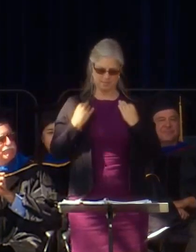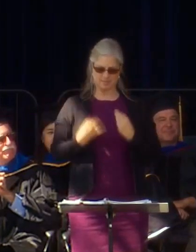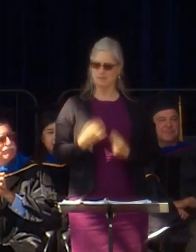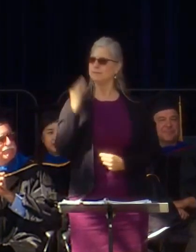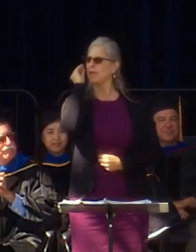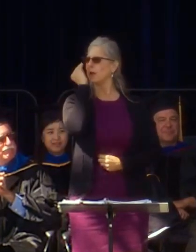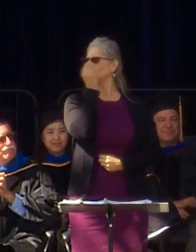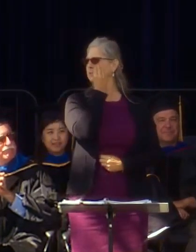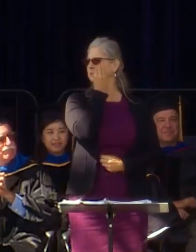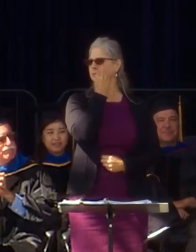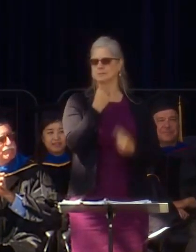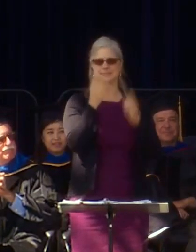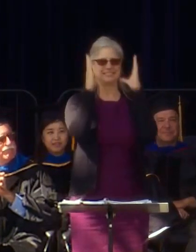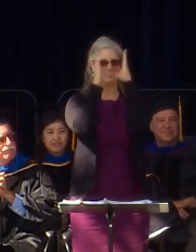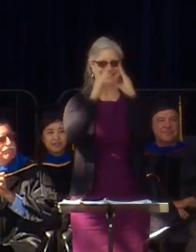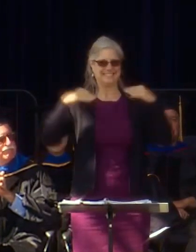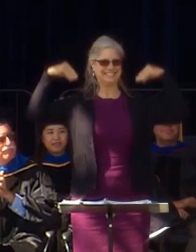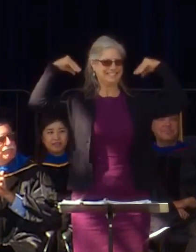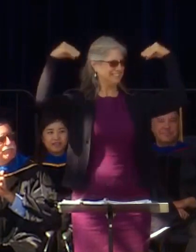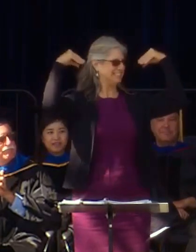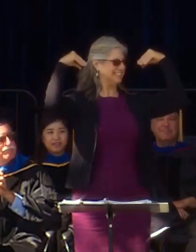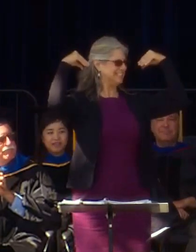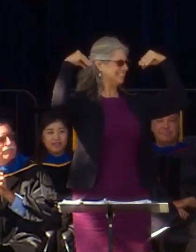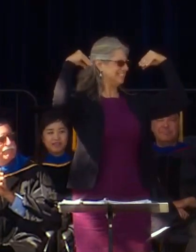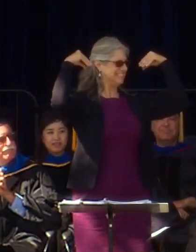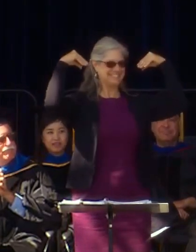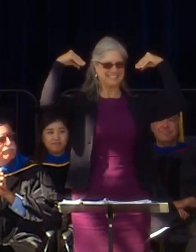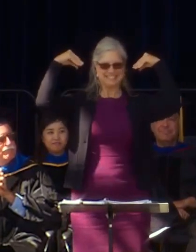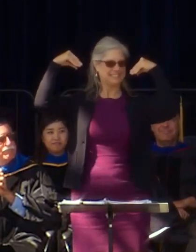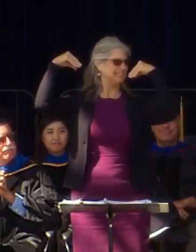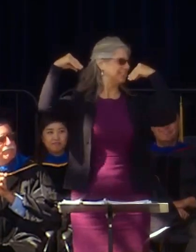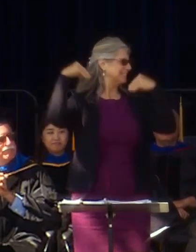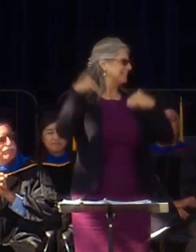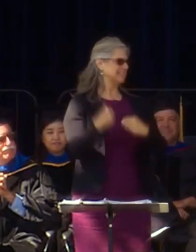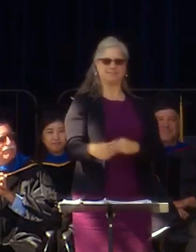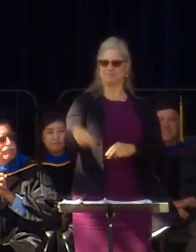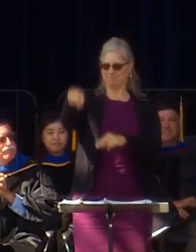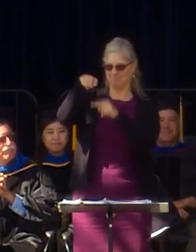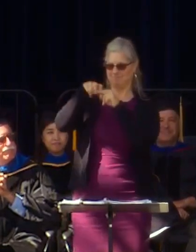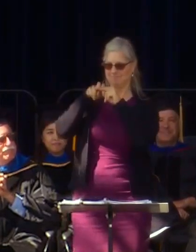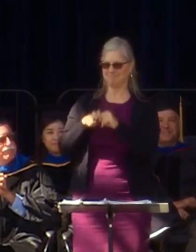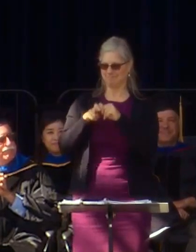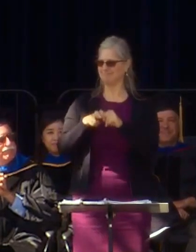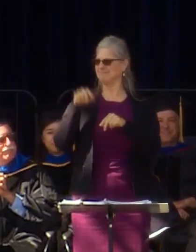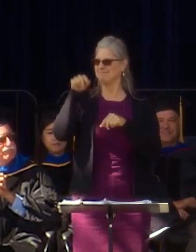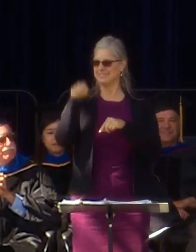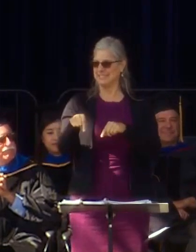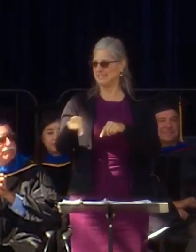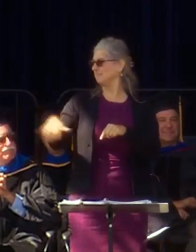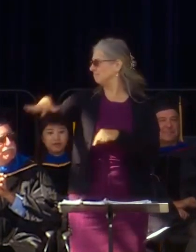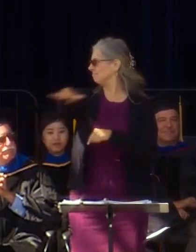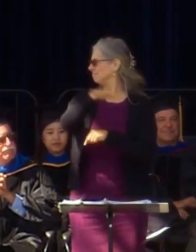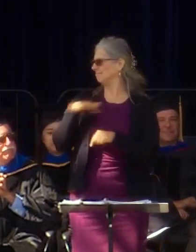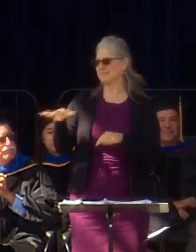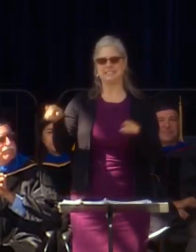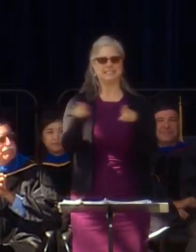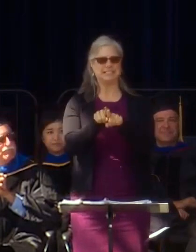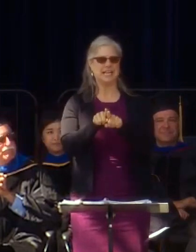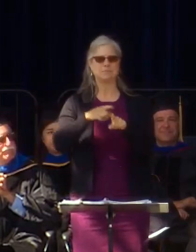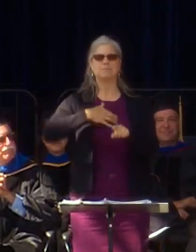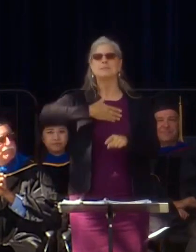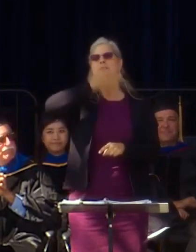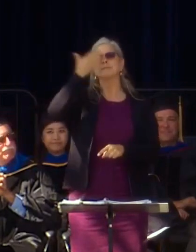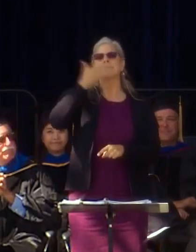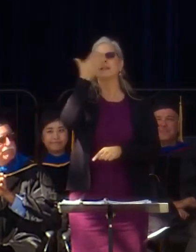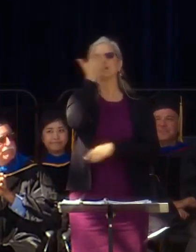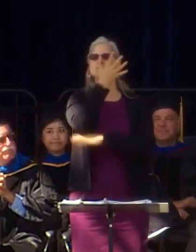with a big smile on my face, seated right here at this lagoon with the scent of